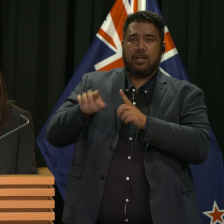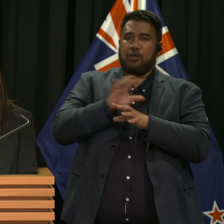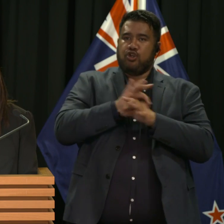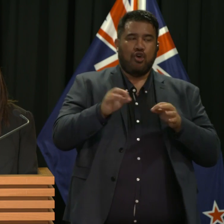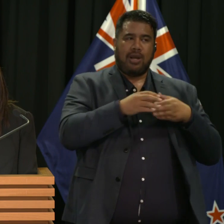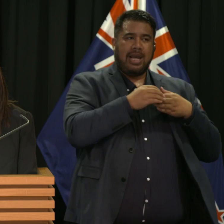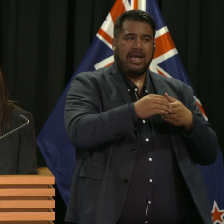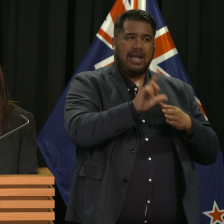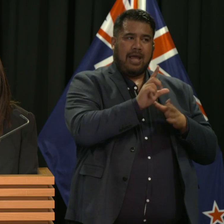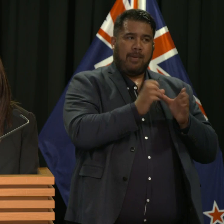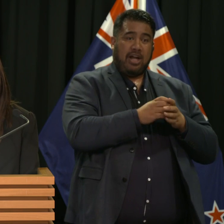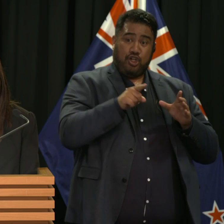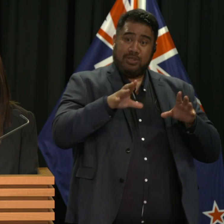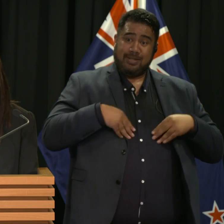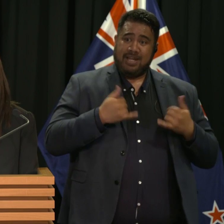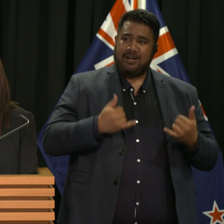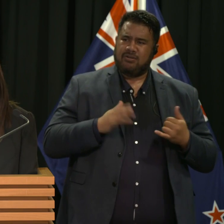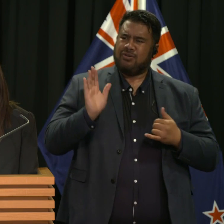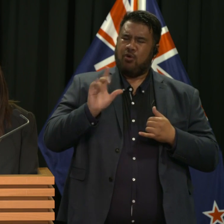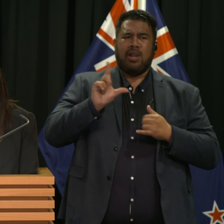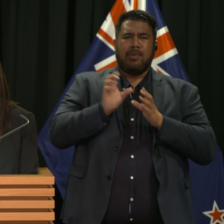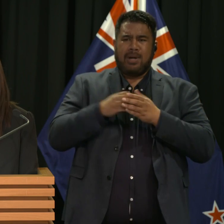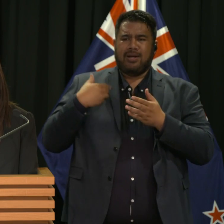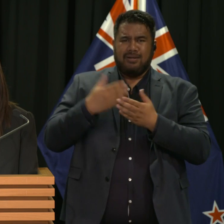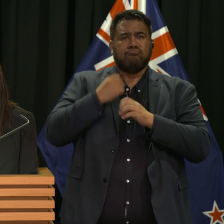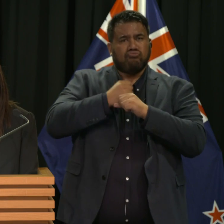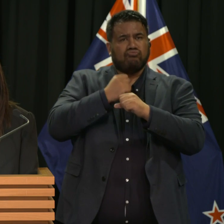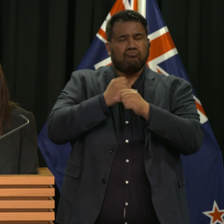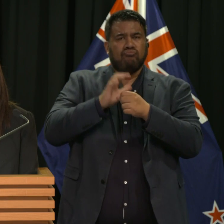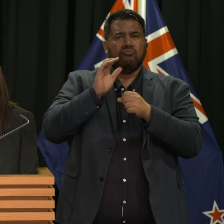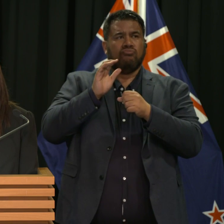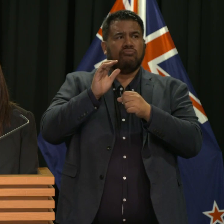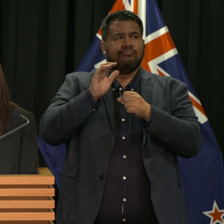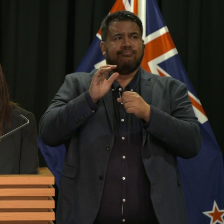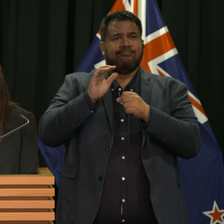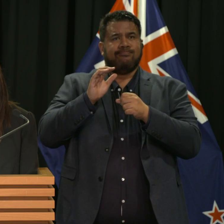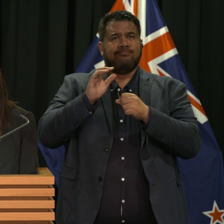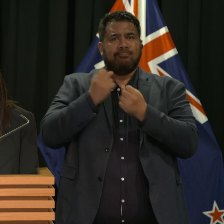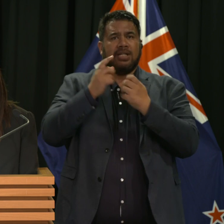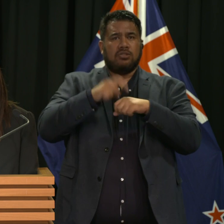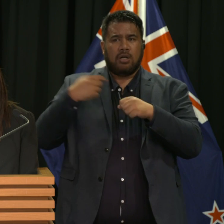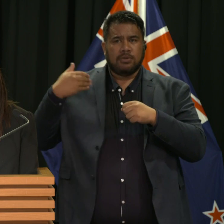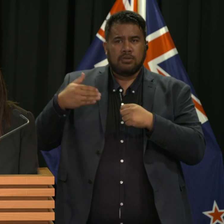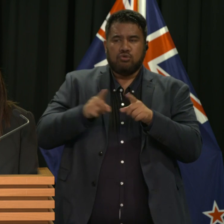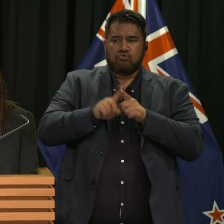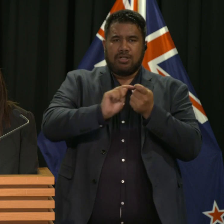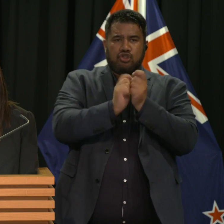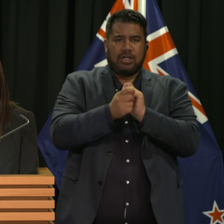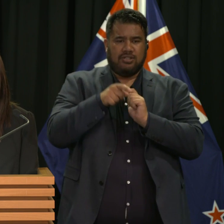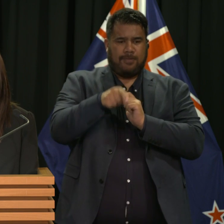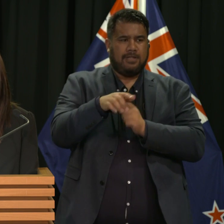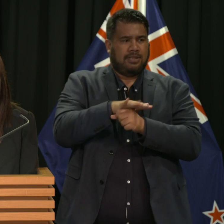the Labour Party has campaigned unsuccessfully and on a number of occasions to try and make changes in this